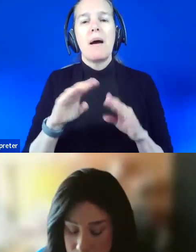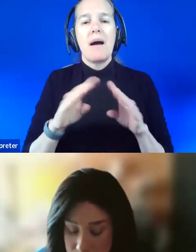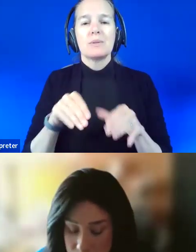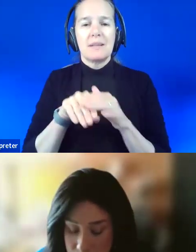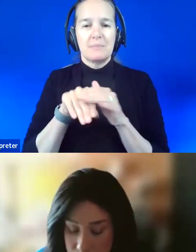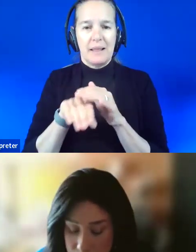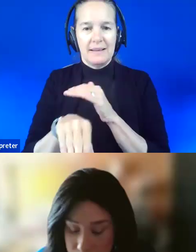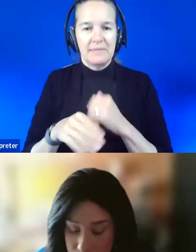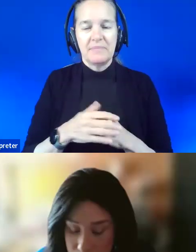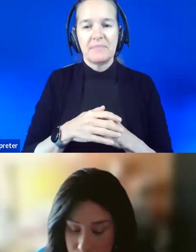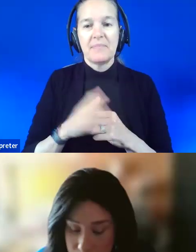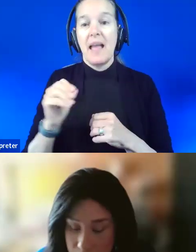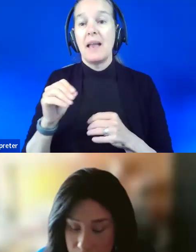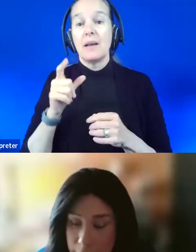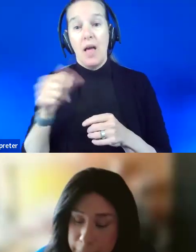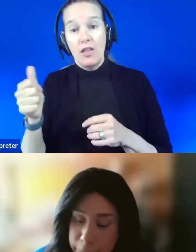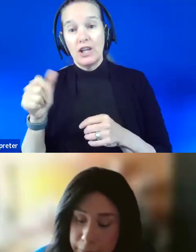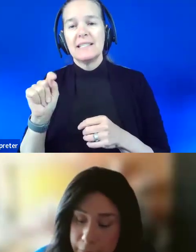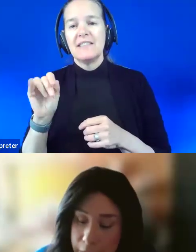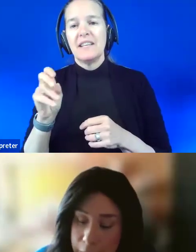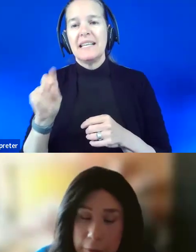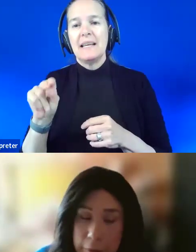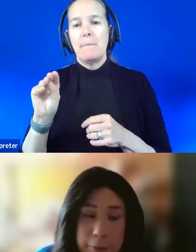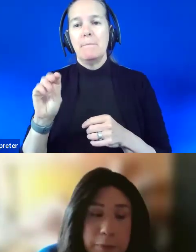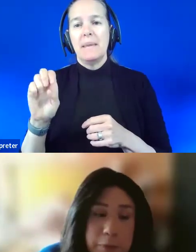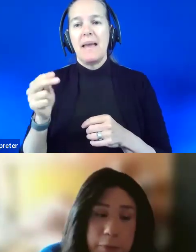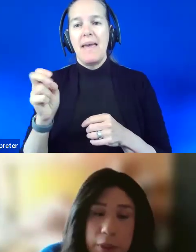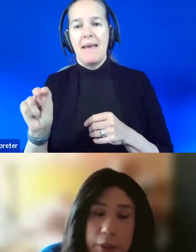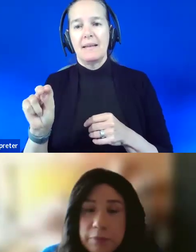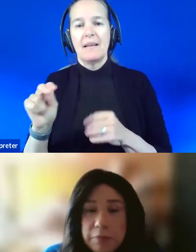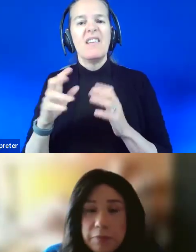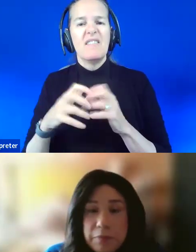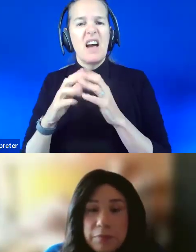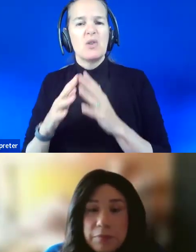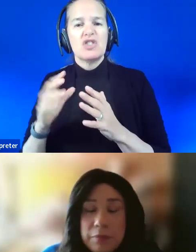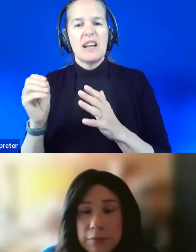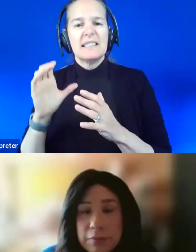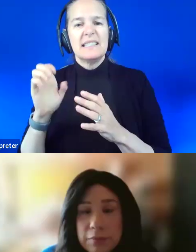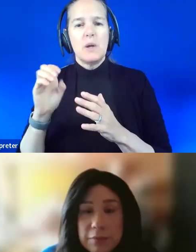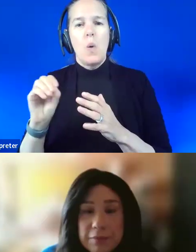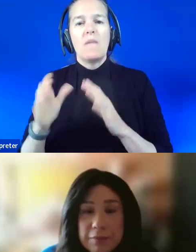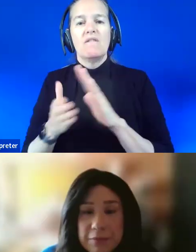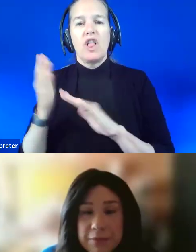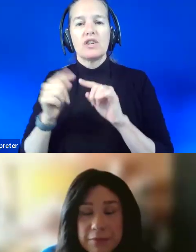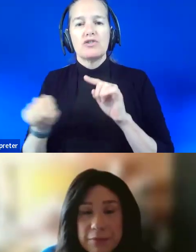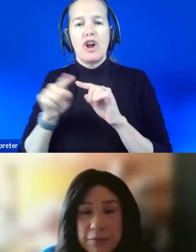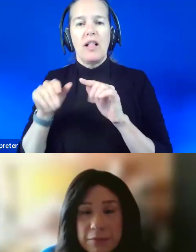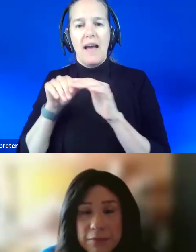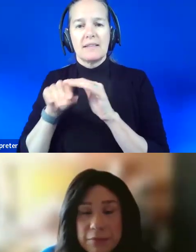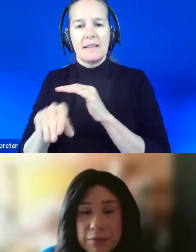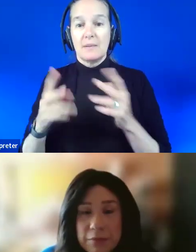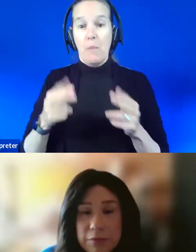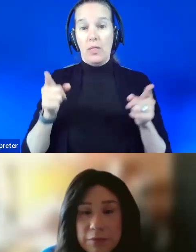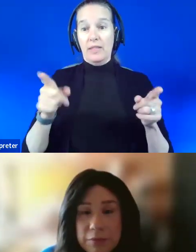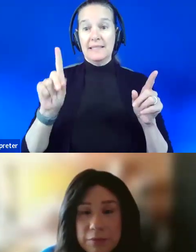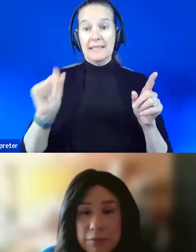Accessibility, and Tiffany Meehan, founder and CEO of Full Circle Access. They are both disabled